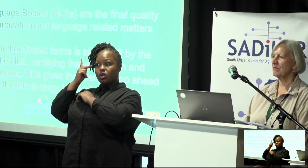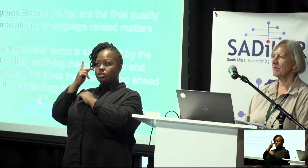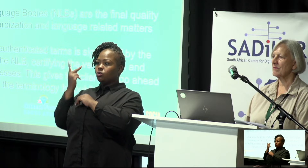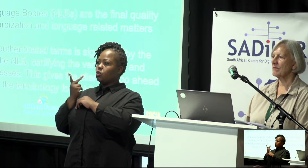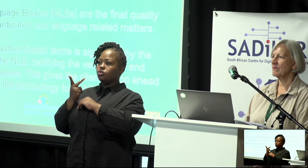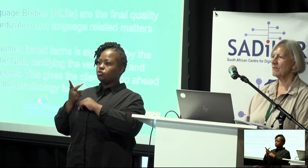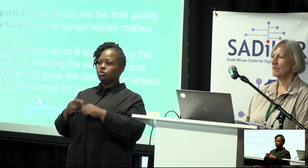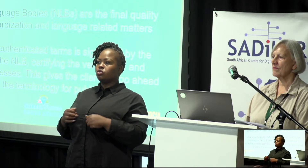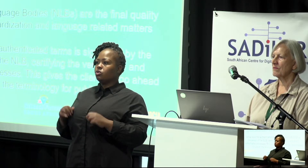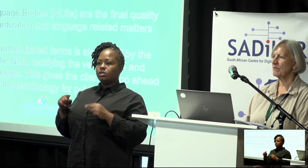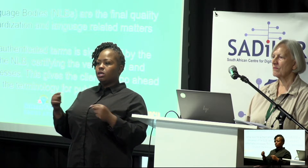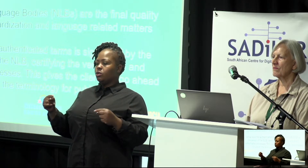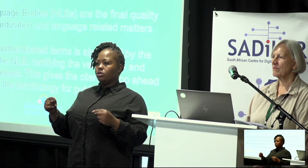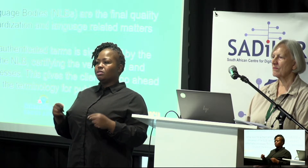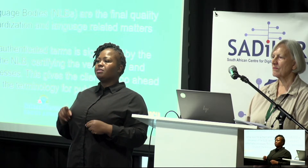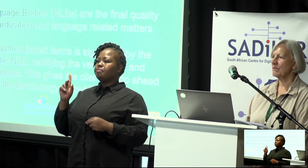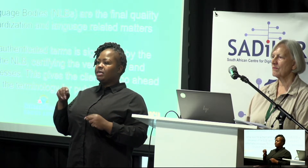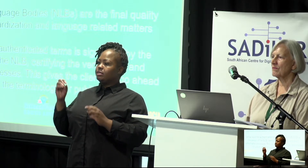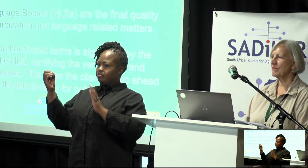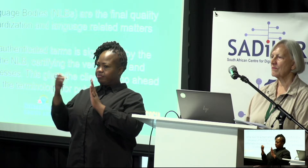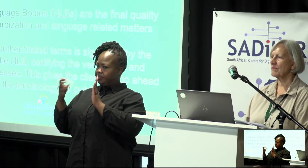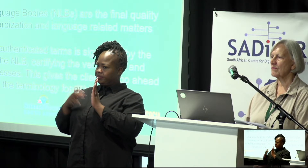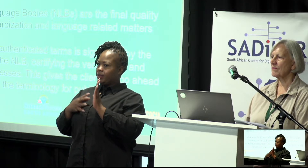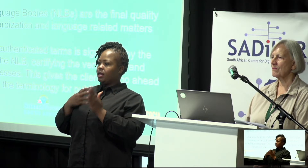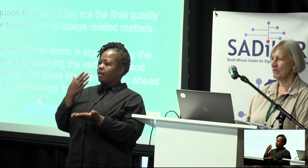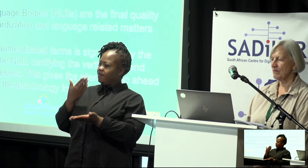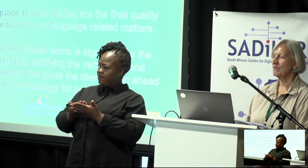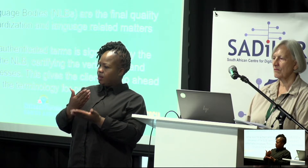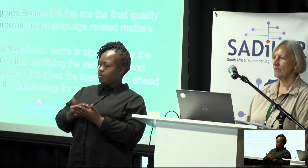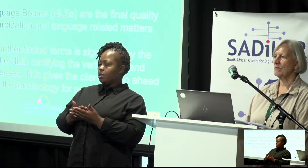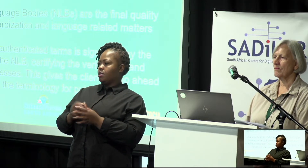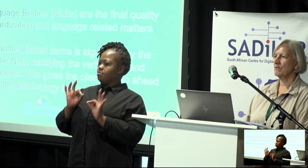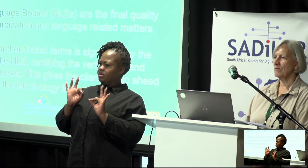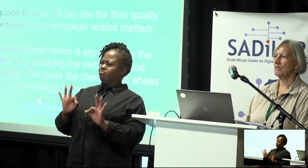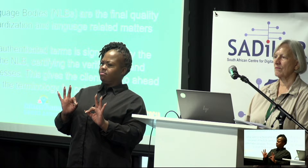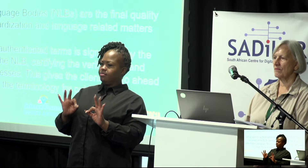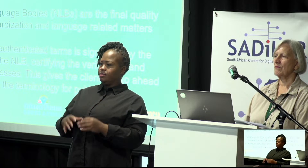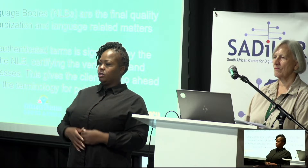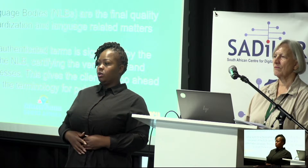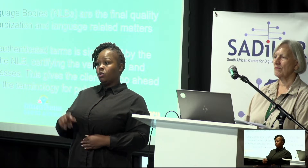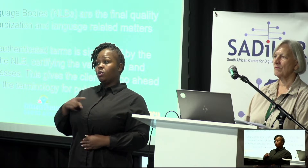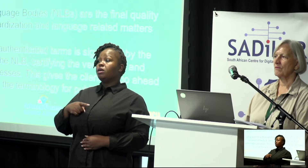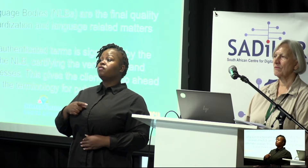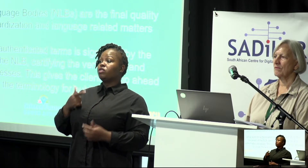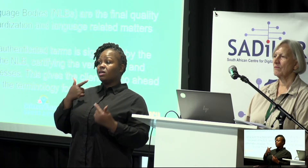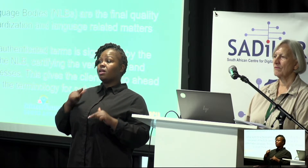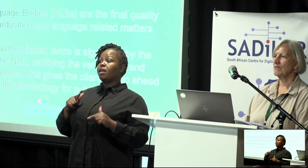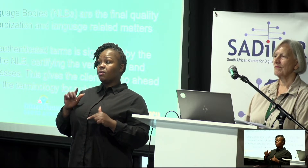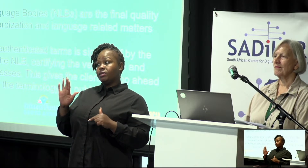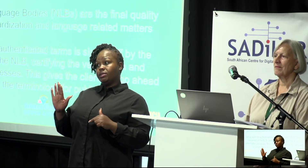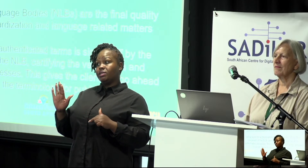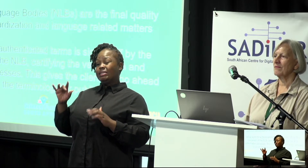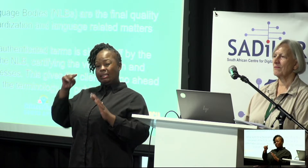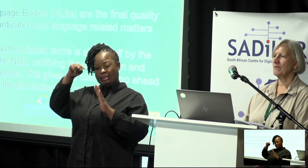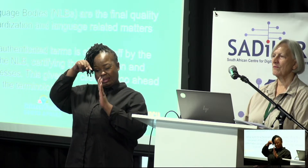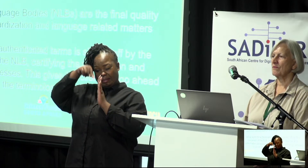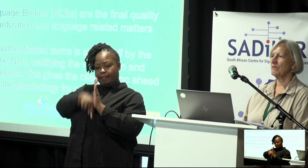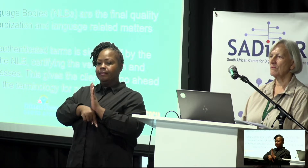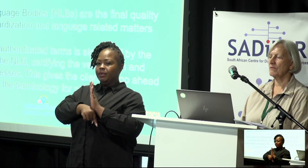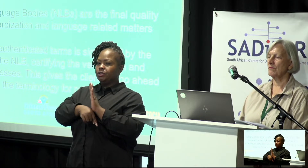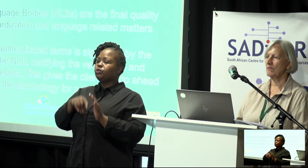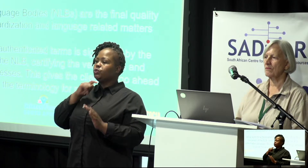be standardized, that should just be captured and made available, because that thing of language death is very